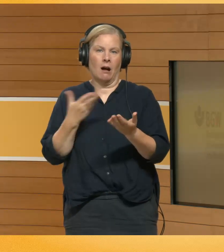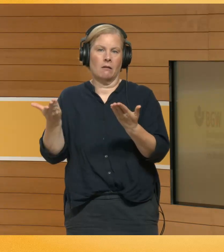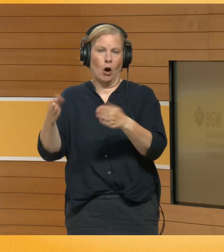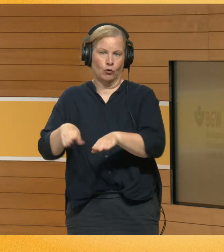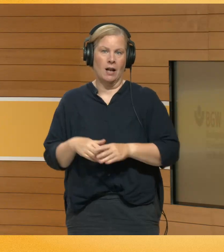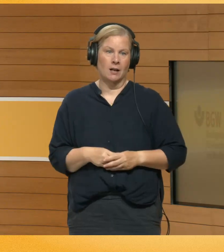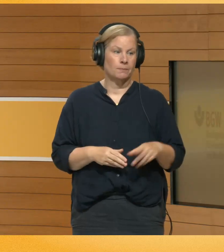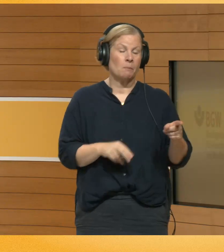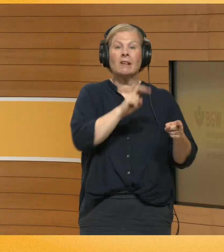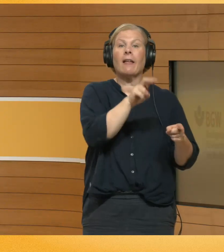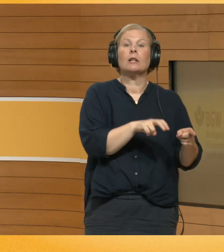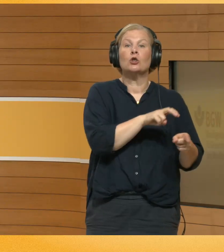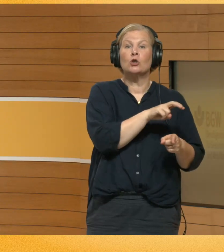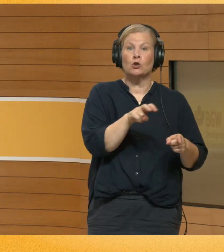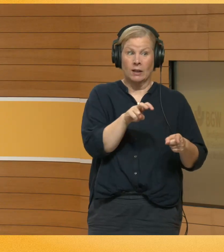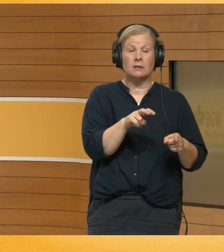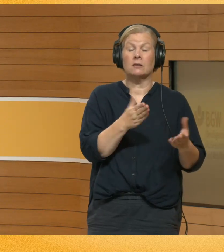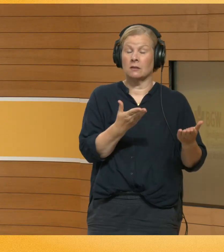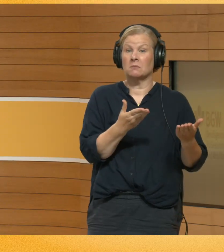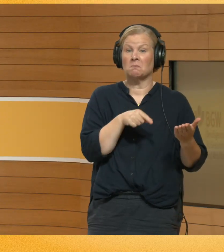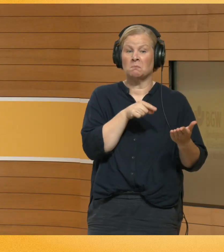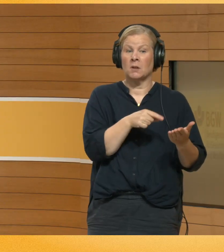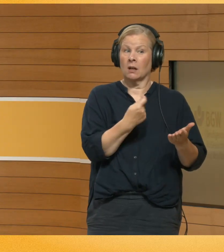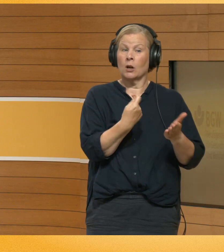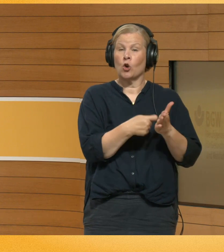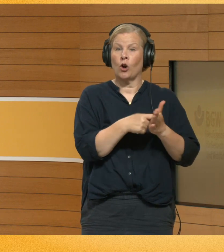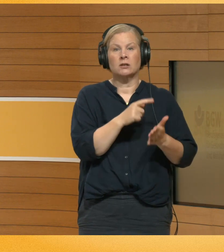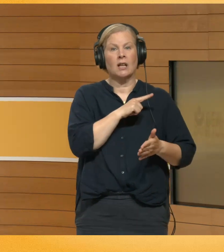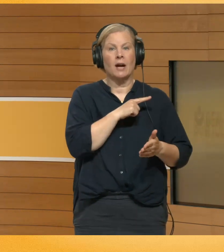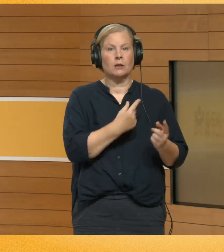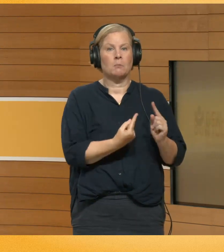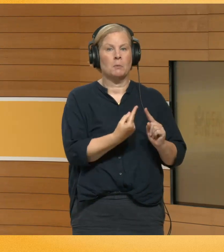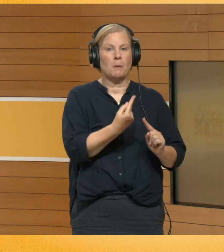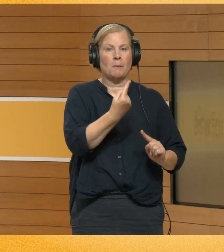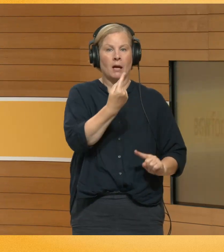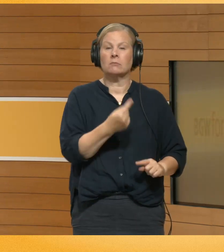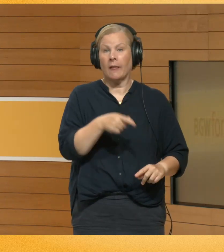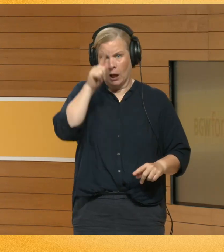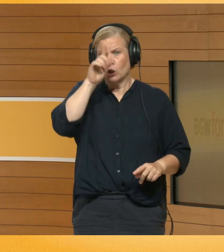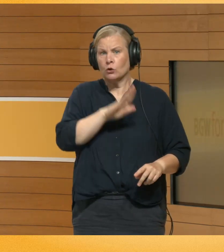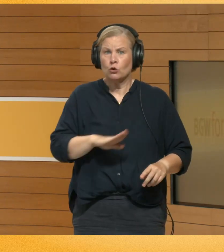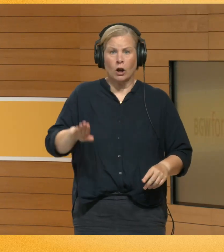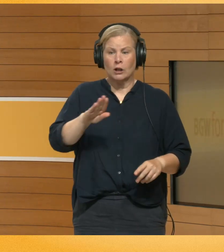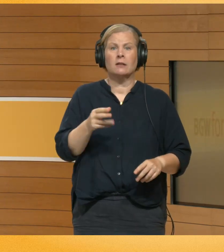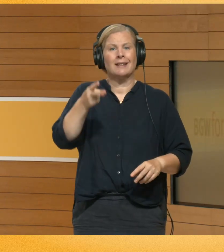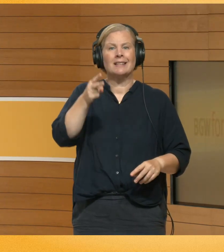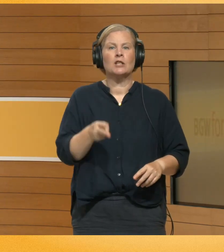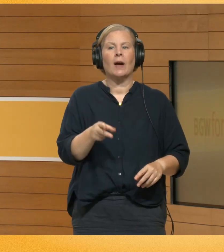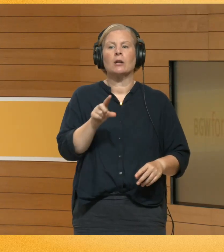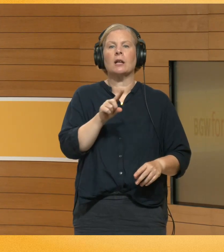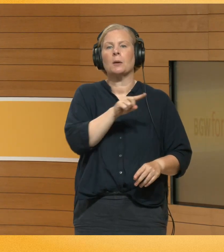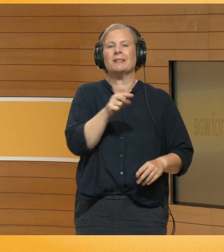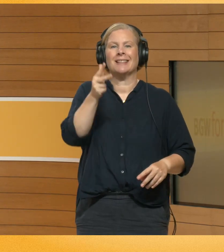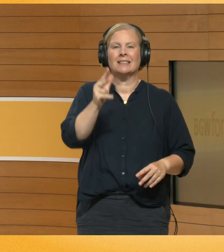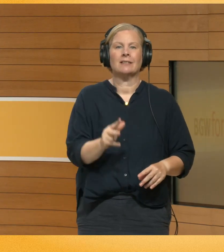lost days. 12 to 13, sorry. And in Switzerland, we have much higher costs. In Germany, it's 200